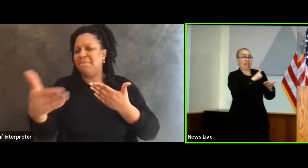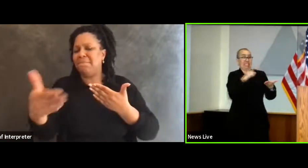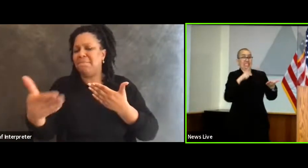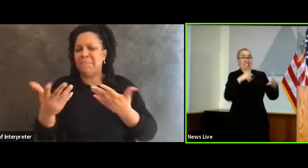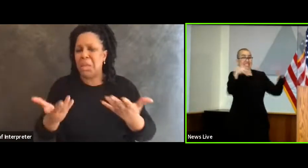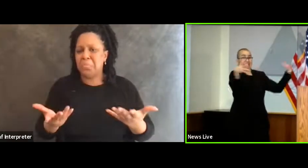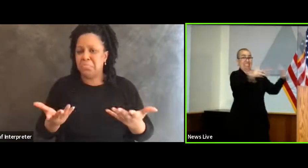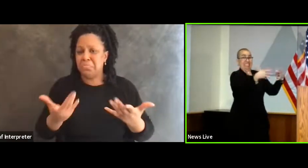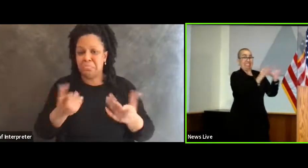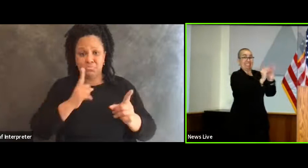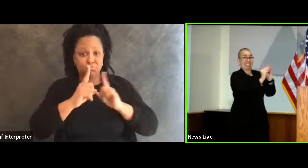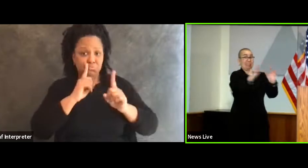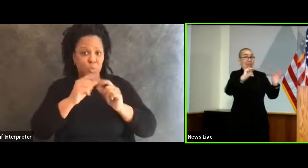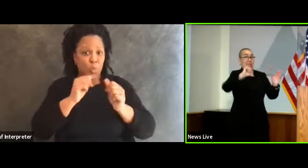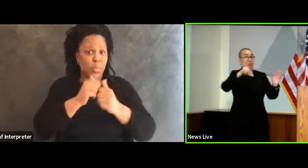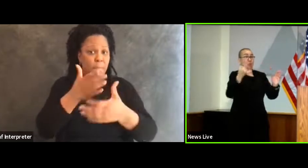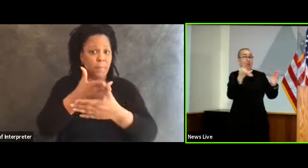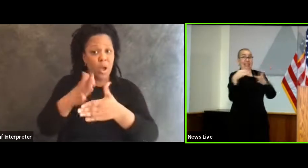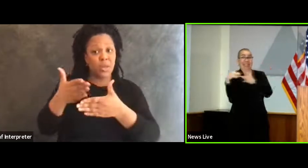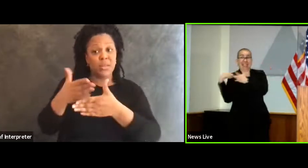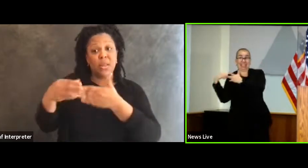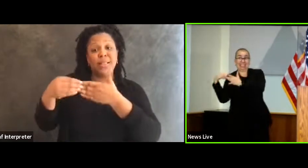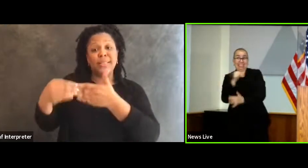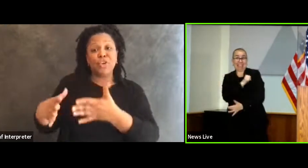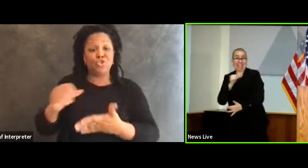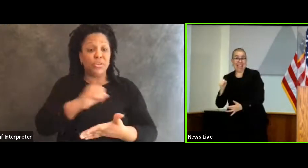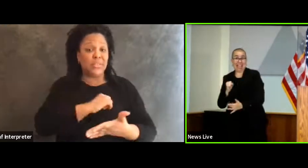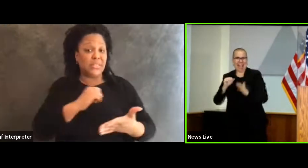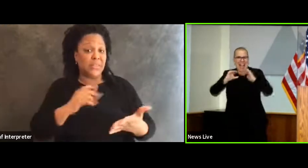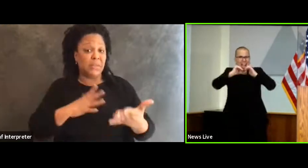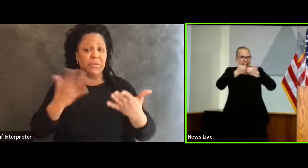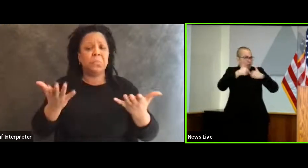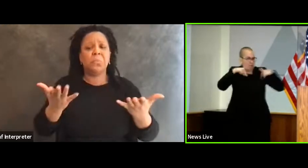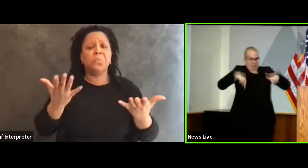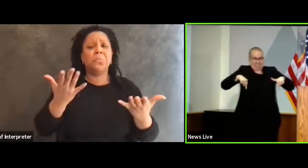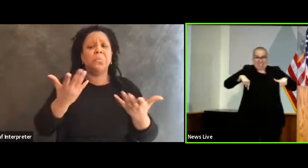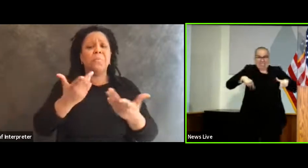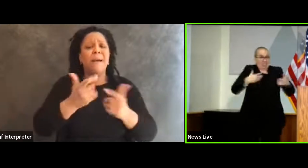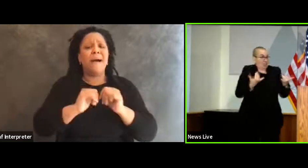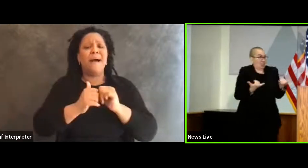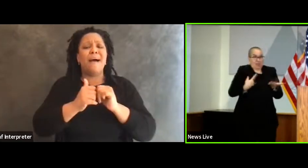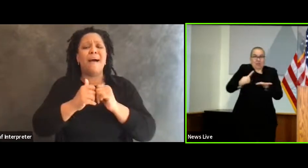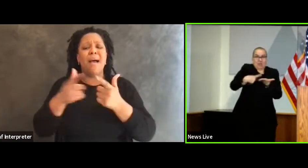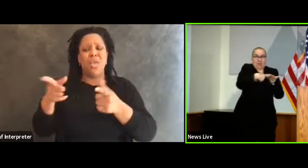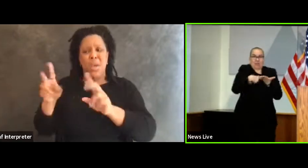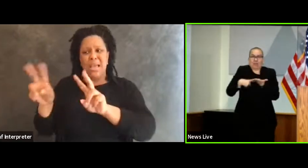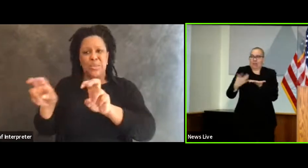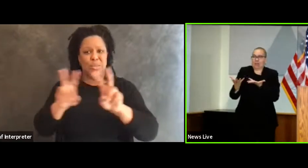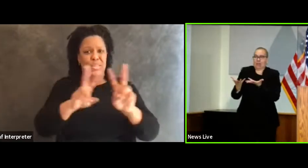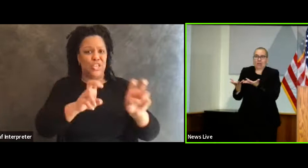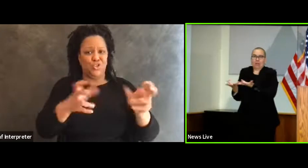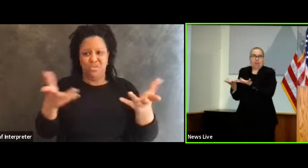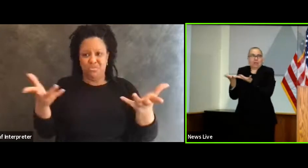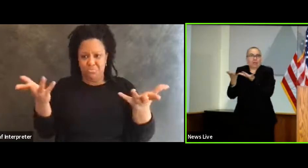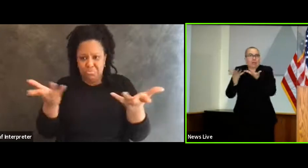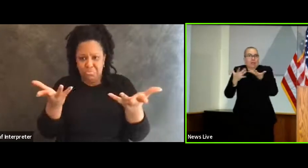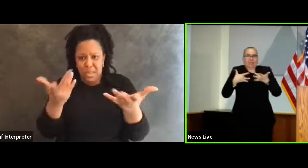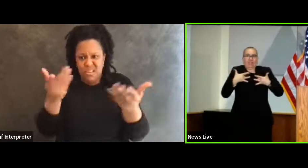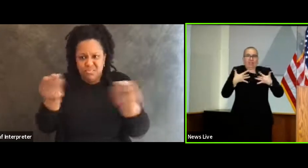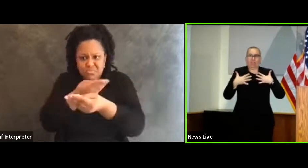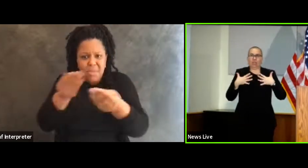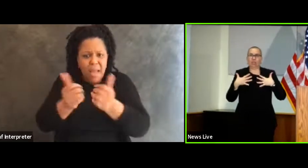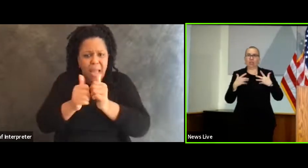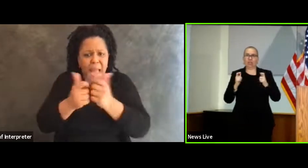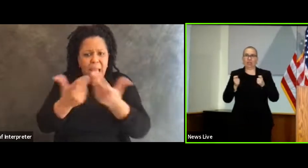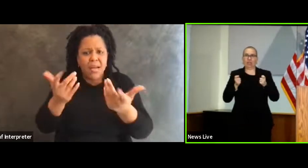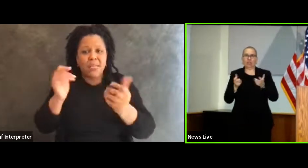Senate, how these issues might be managed and how they might interplay with the other things that y'all have to do before